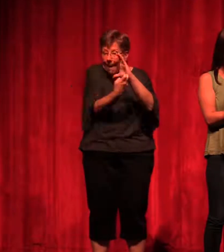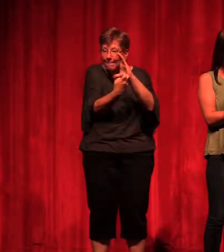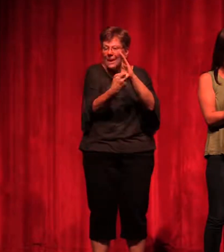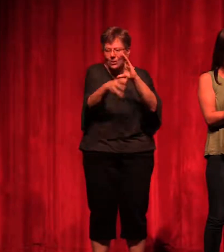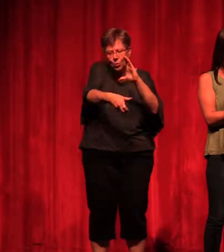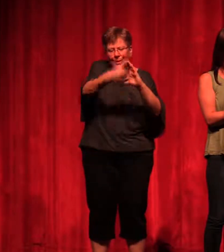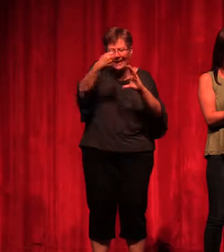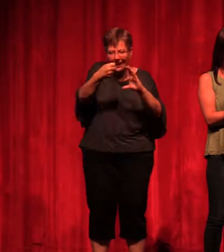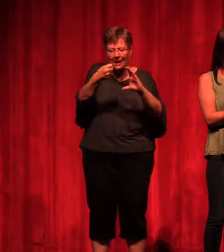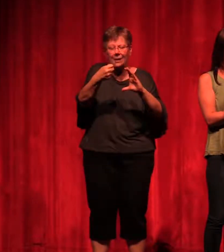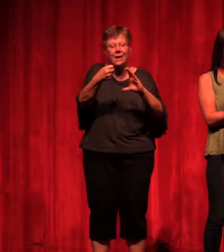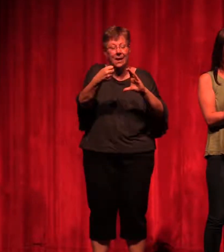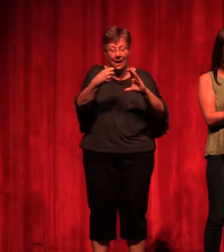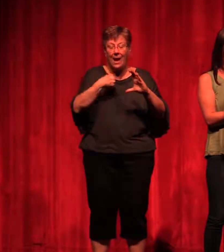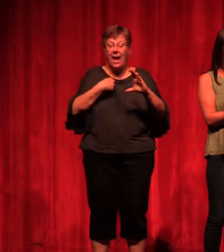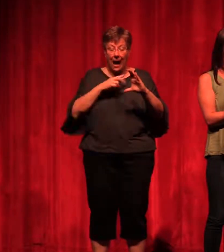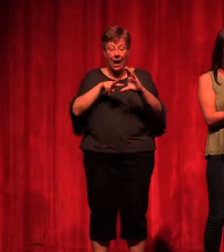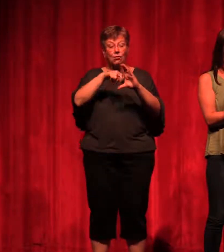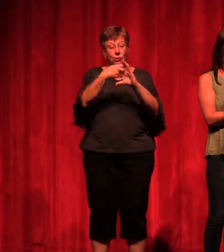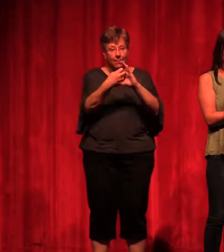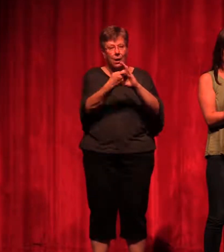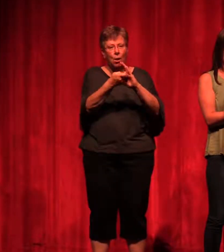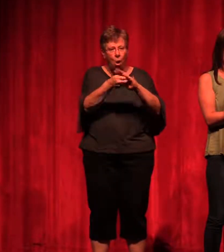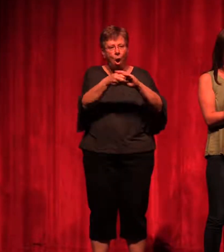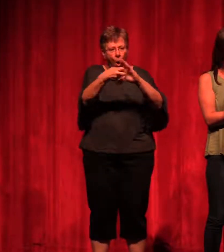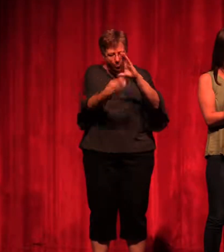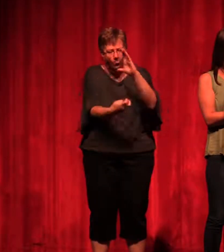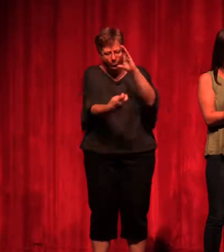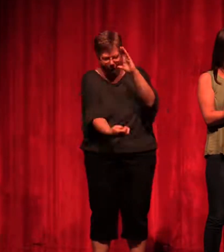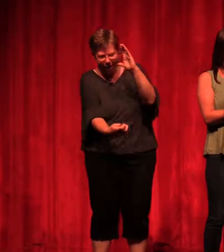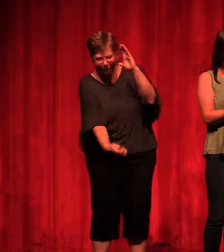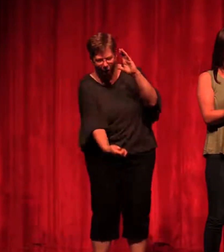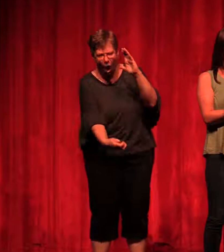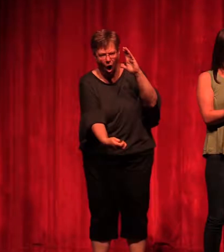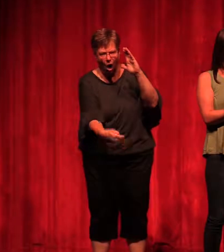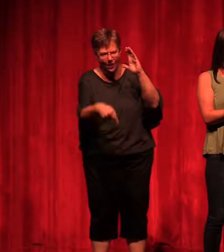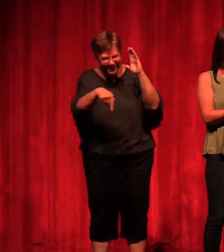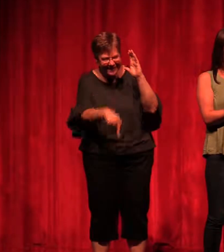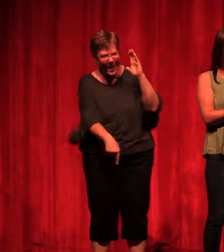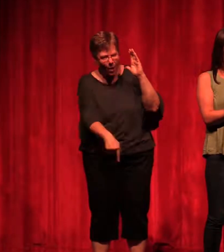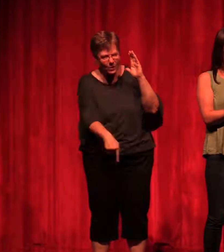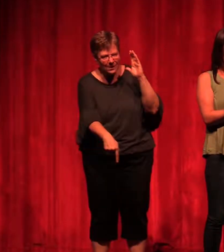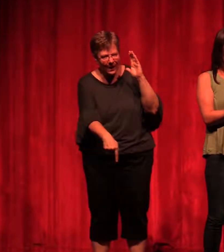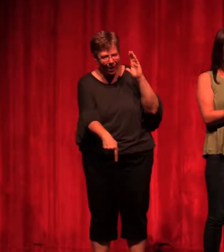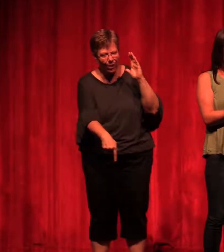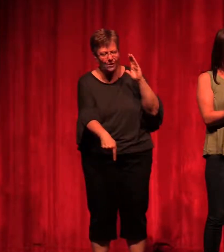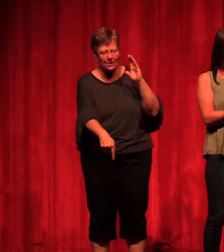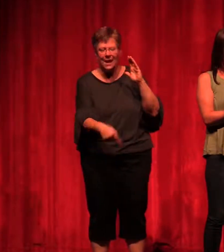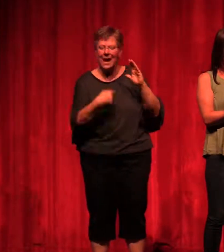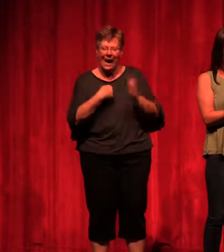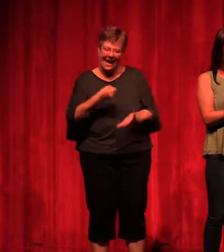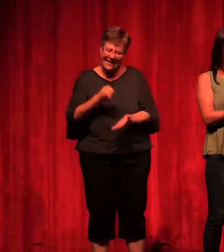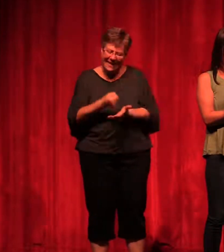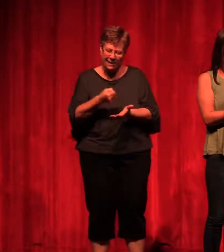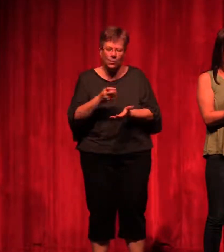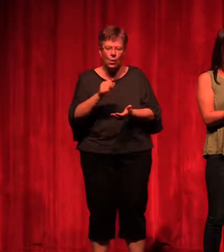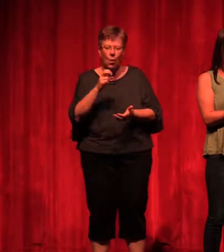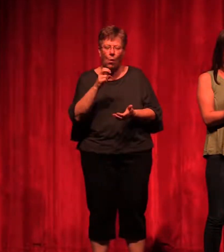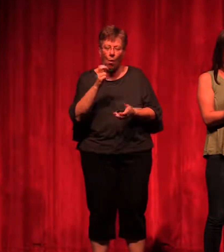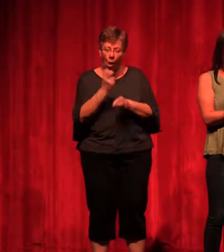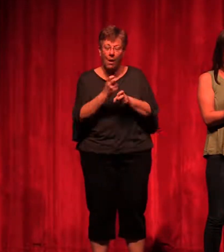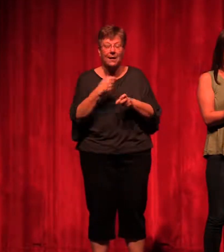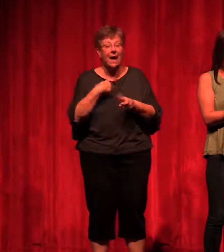gave way, I sailed down and landed on the floor, just missing my dad. I landed so hard, I became